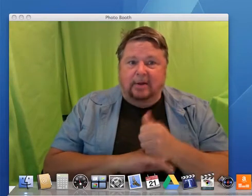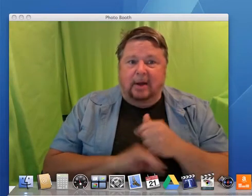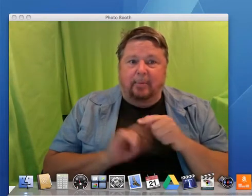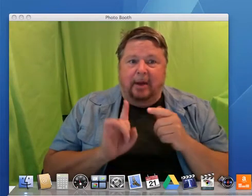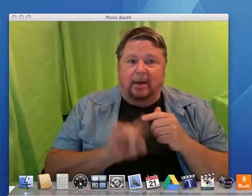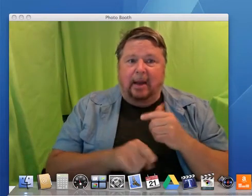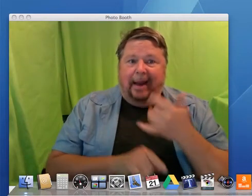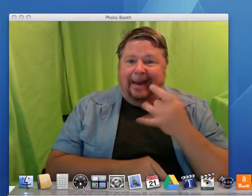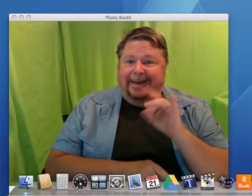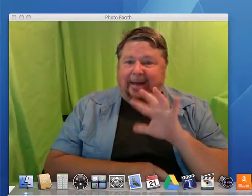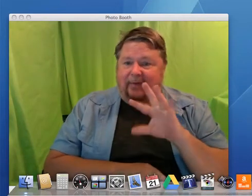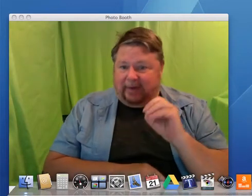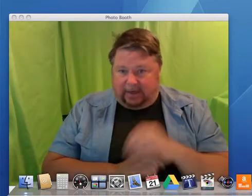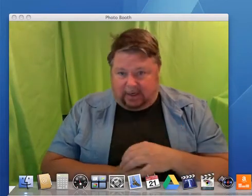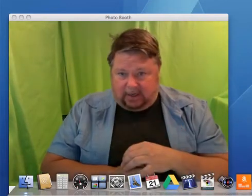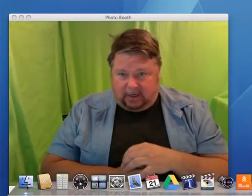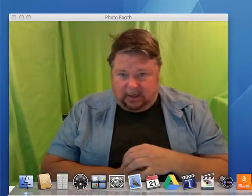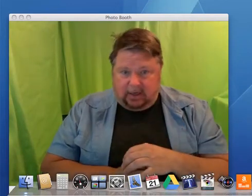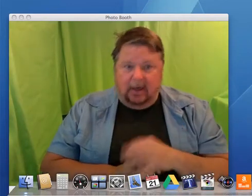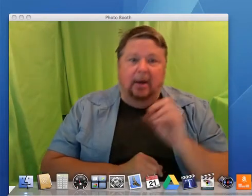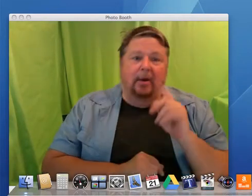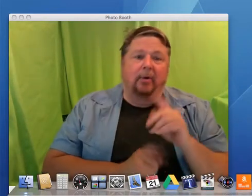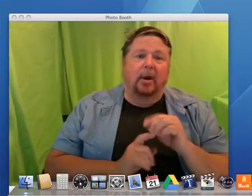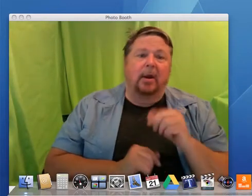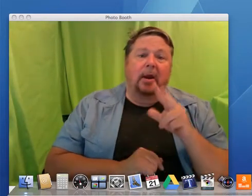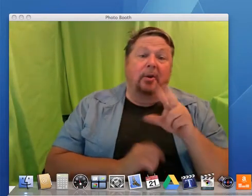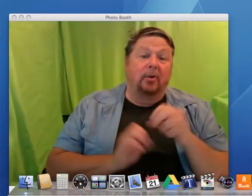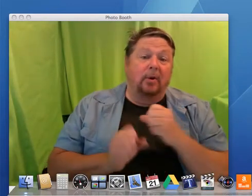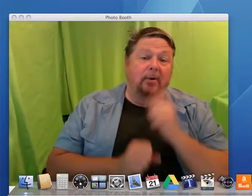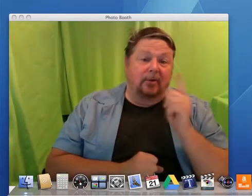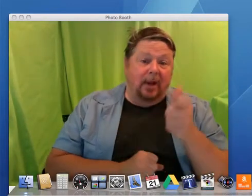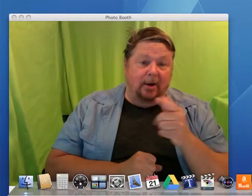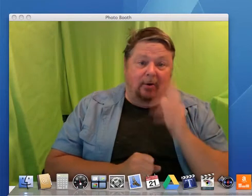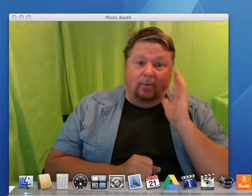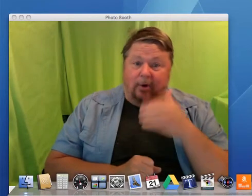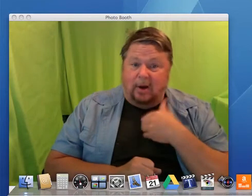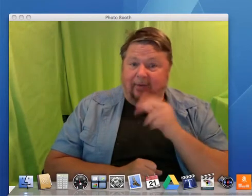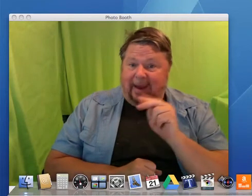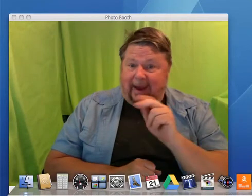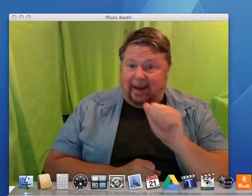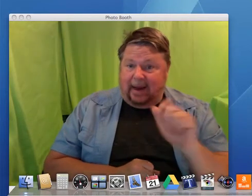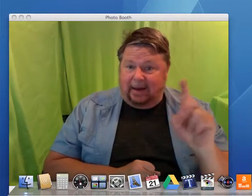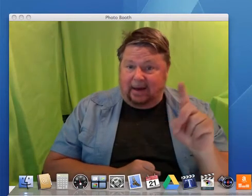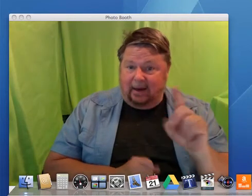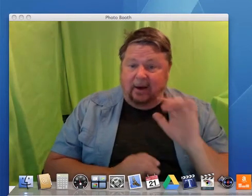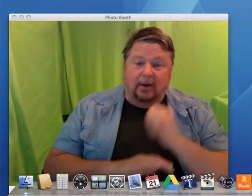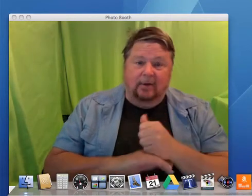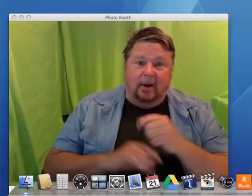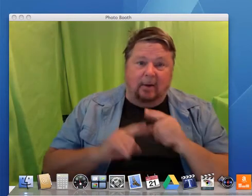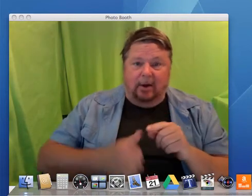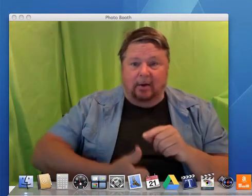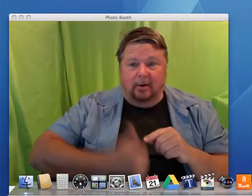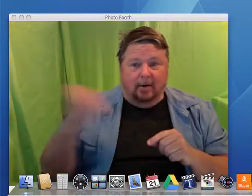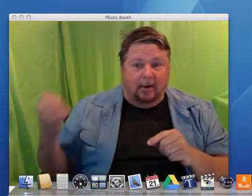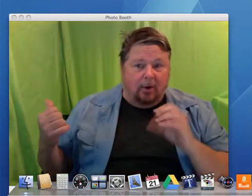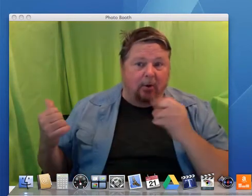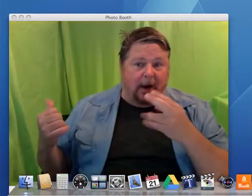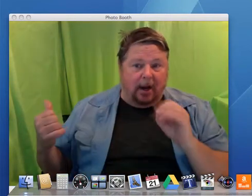set up in 1850. Okay, and 30 years later, we're going to have the NAD set up